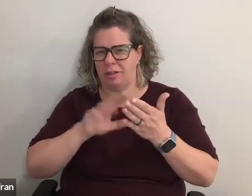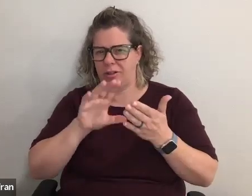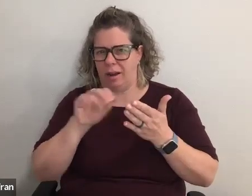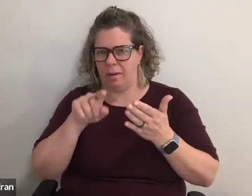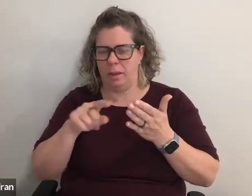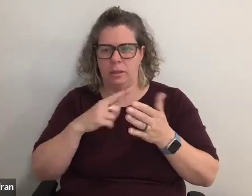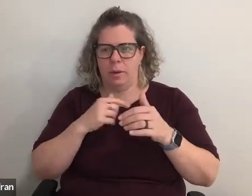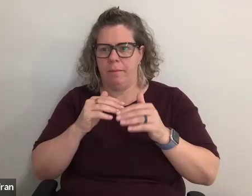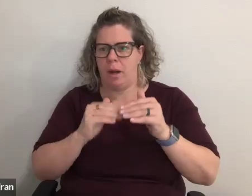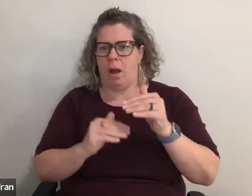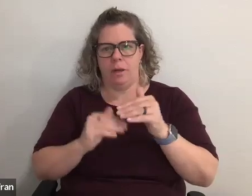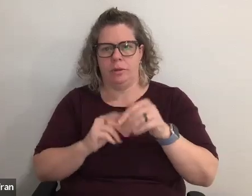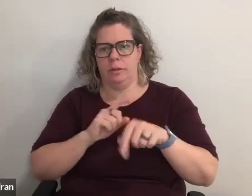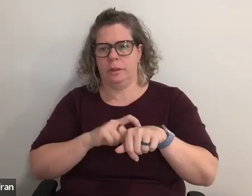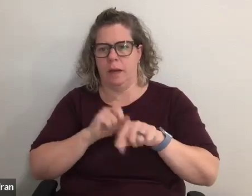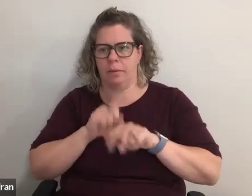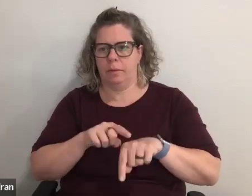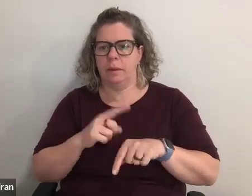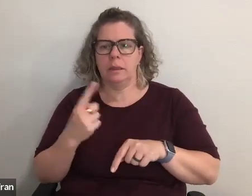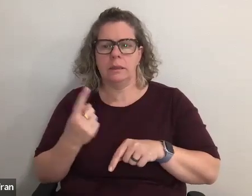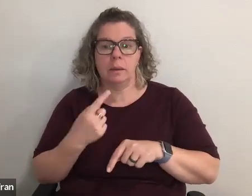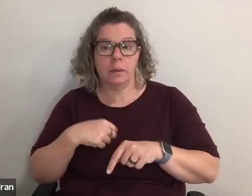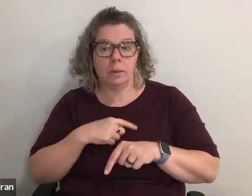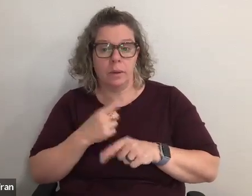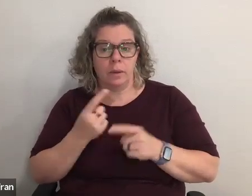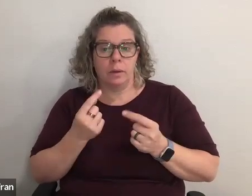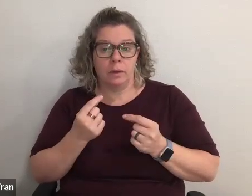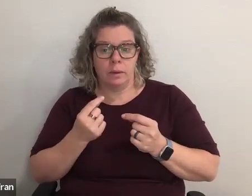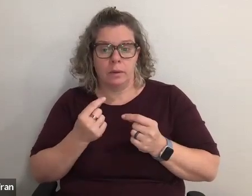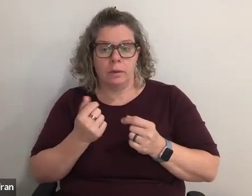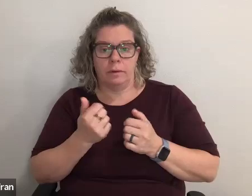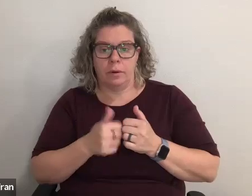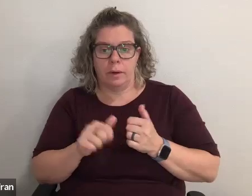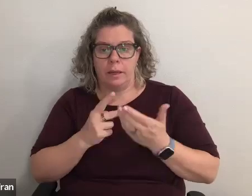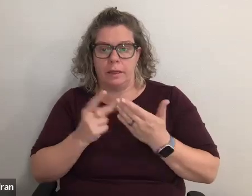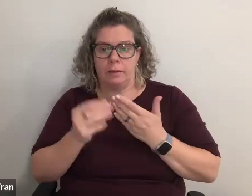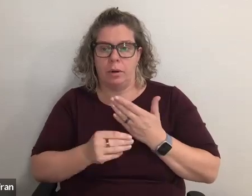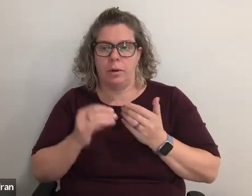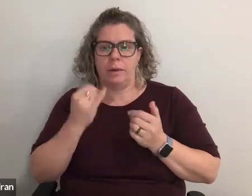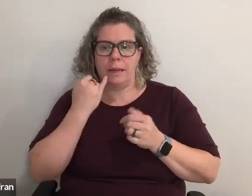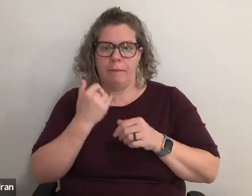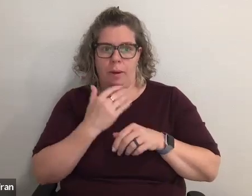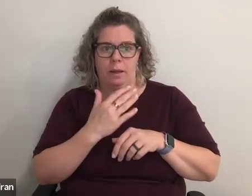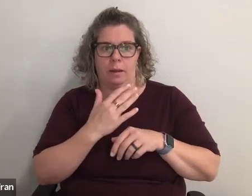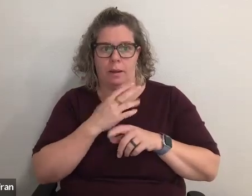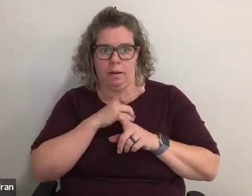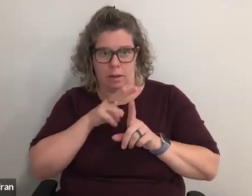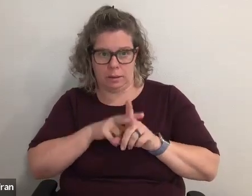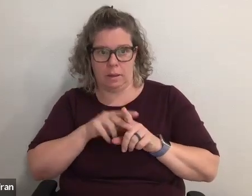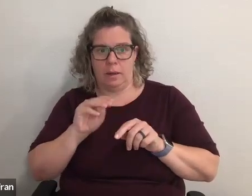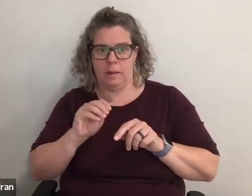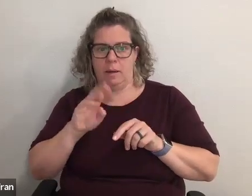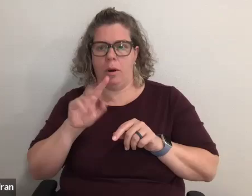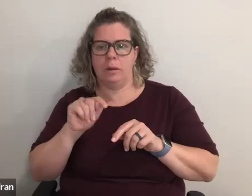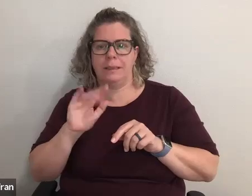those categories. But something that we do kind of in each of our programs, if we get a dispatch and it looks like it's going to take us a